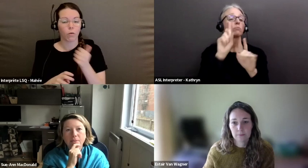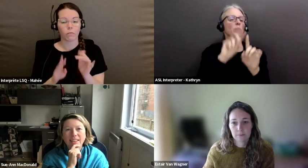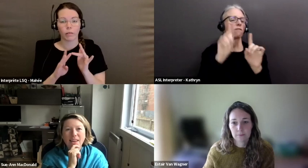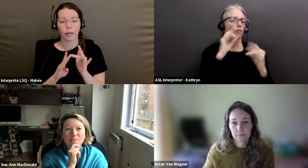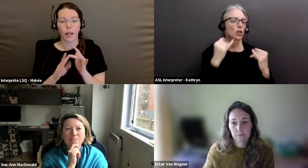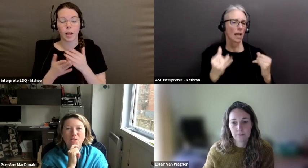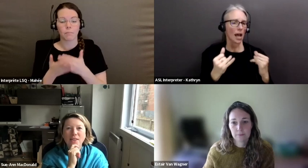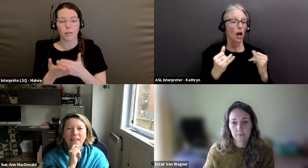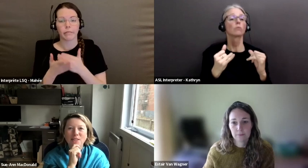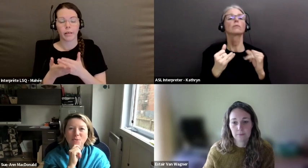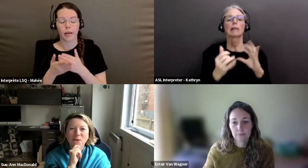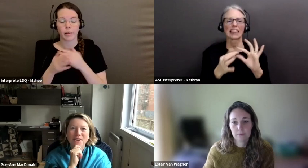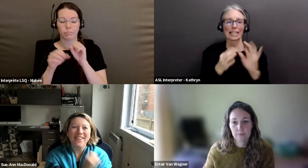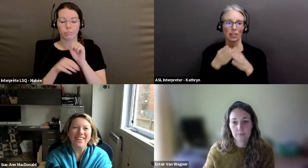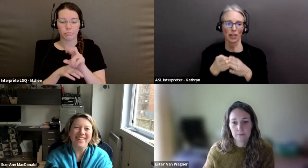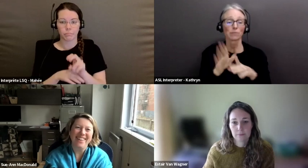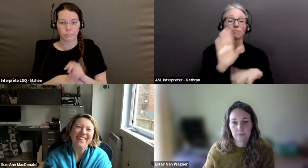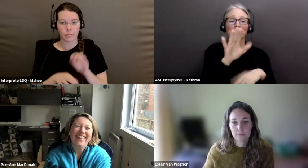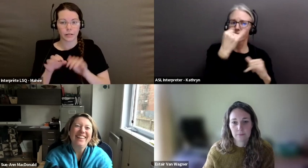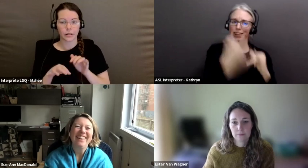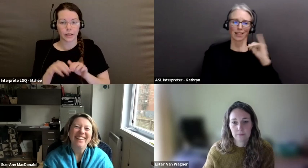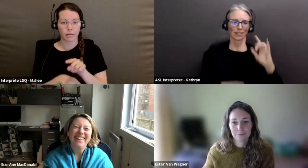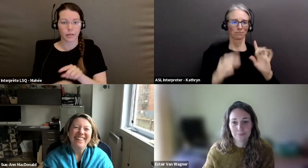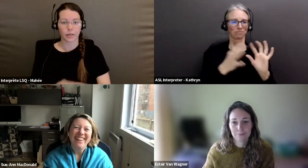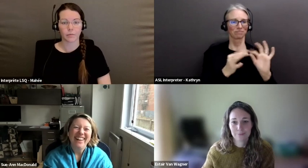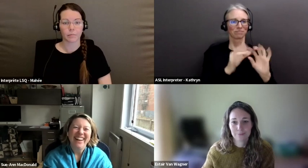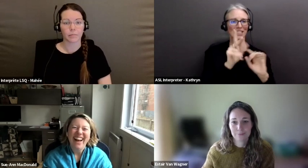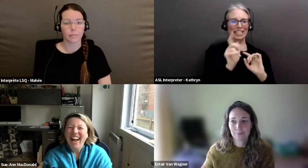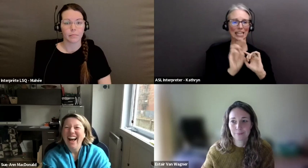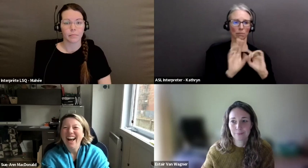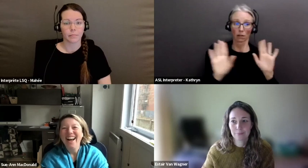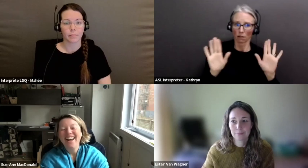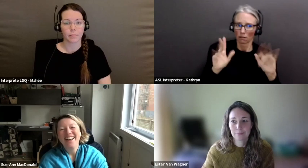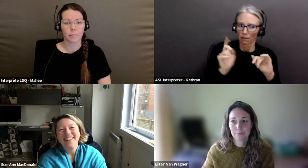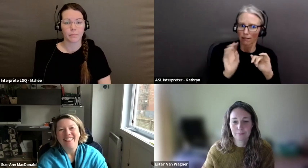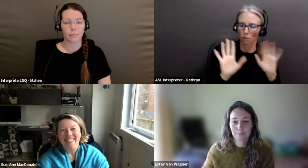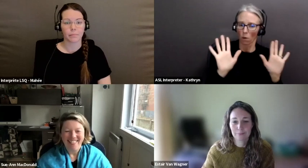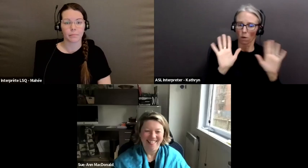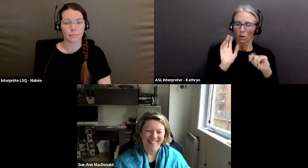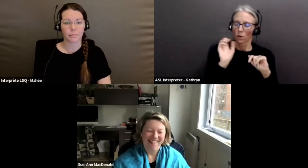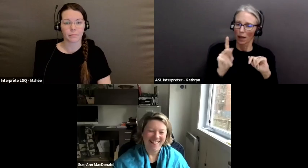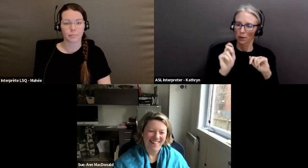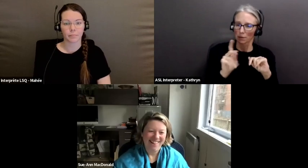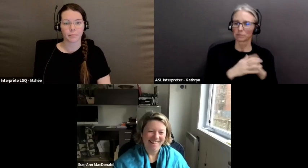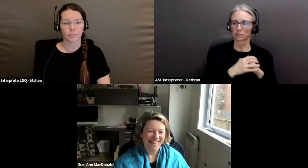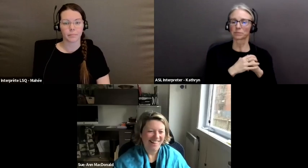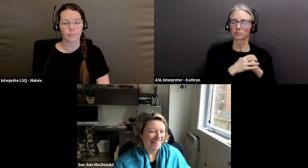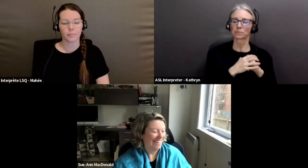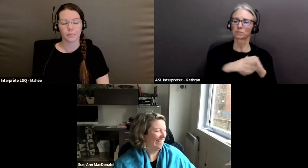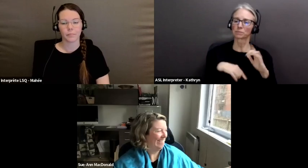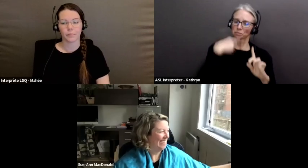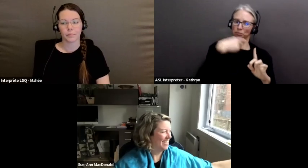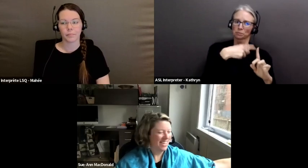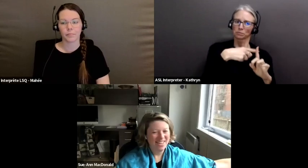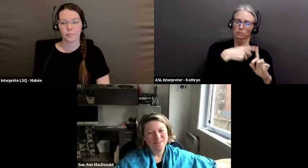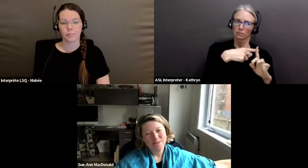Yeah. Kim, you get the last word. Oh my gosh. Okay, well, it's a positive, although some might feel kind of